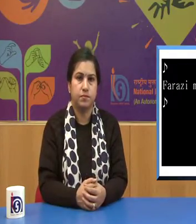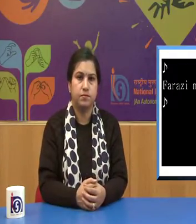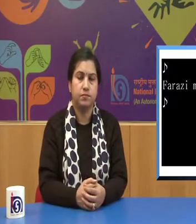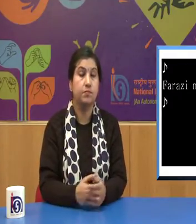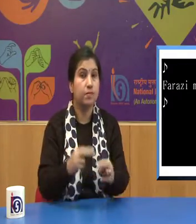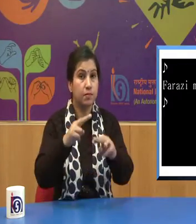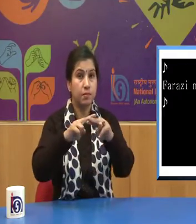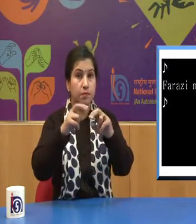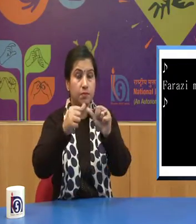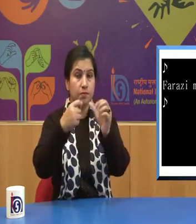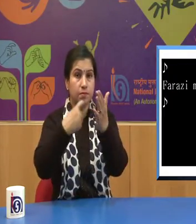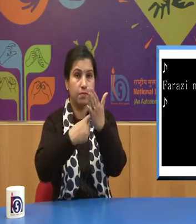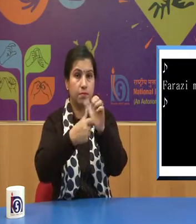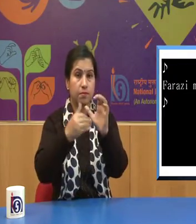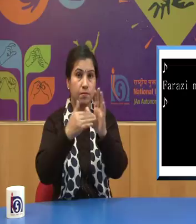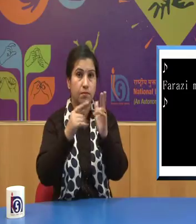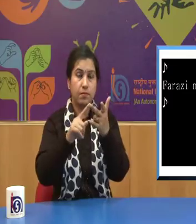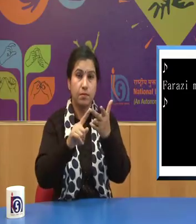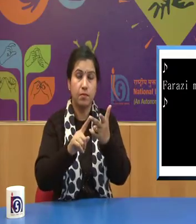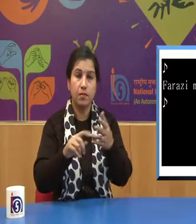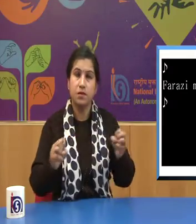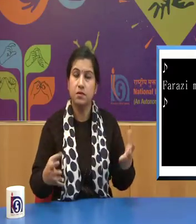Farazi movement was led by